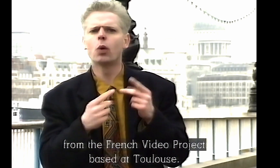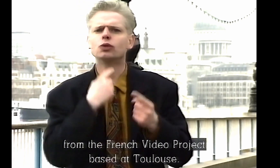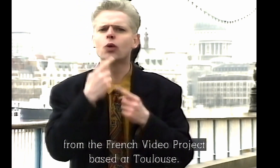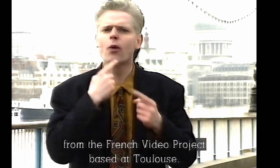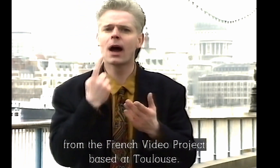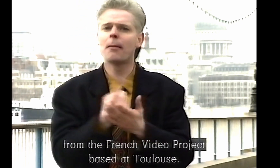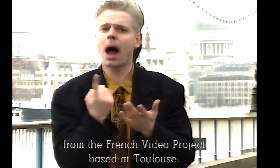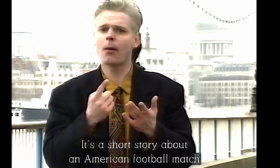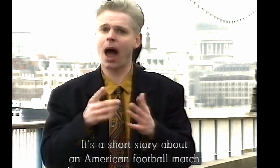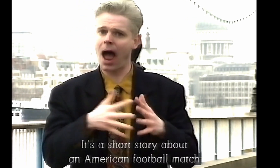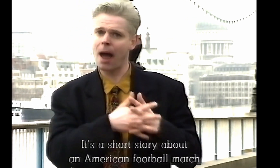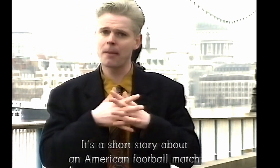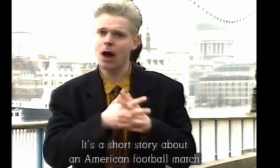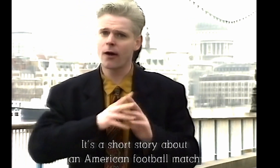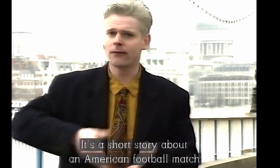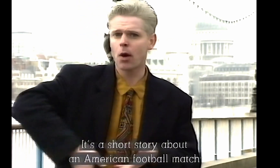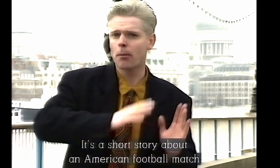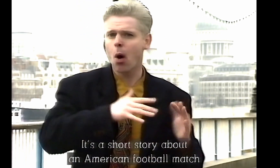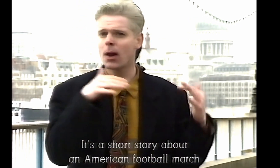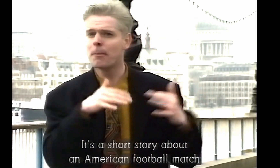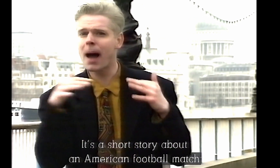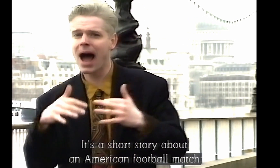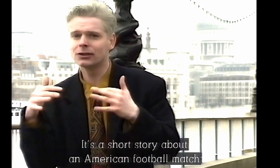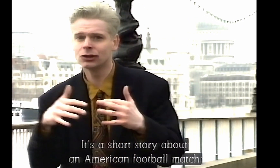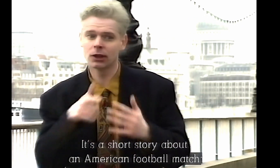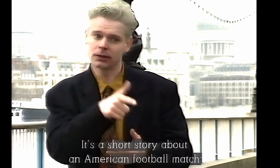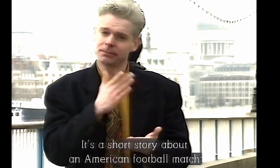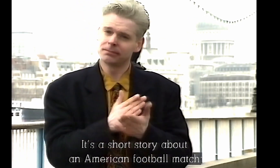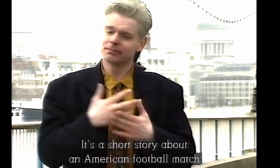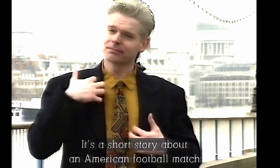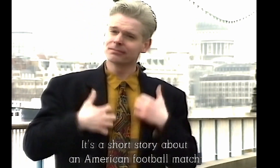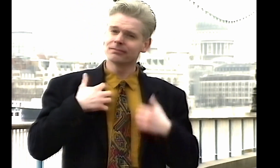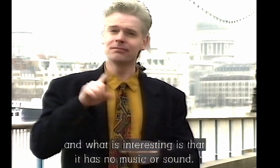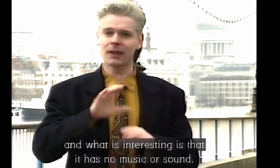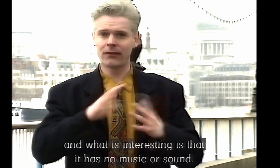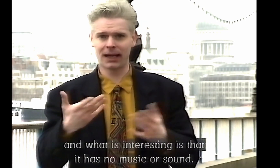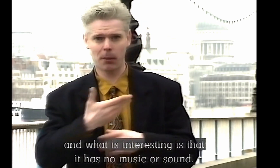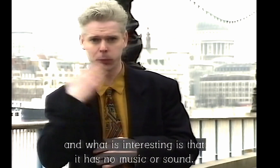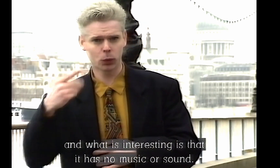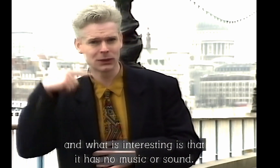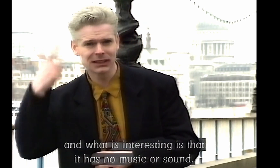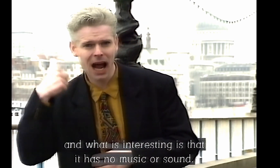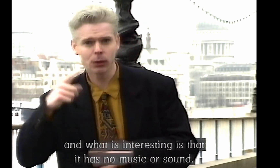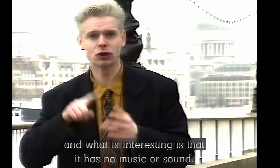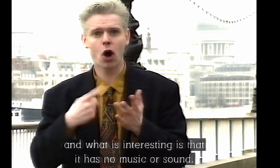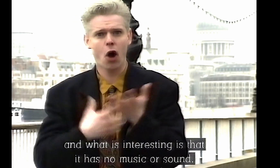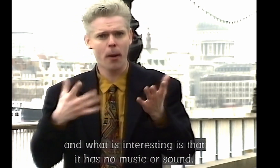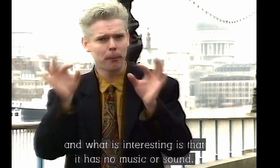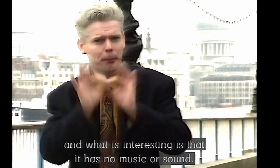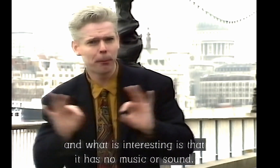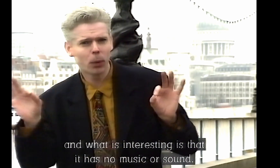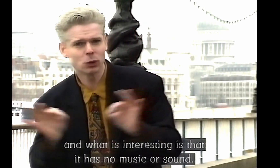But it's much easier for deaf people to understand each other's sign language than it is for hearing people to understand different spoken